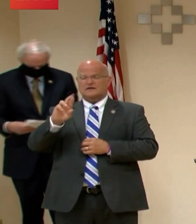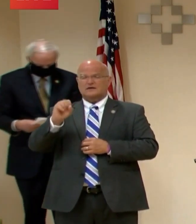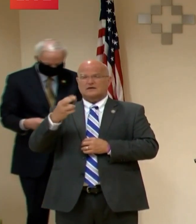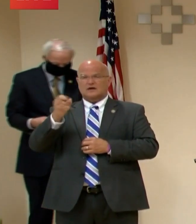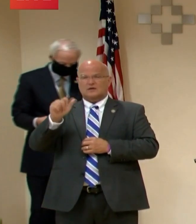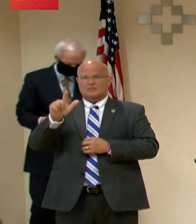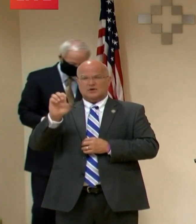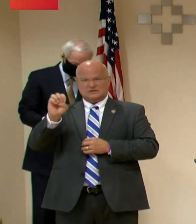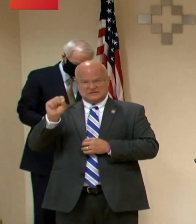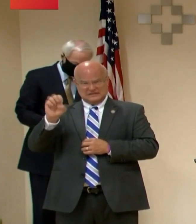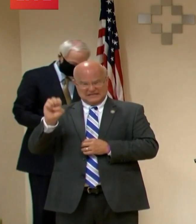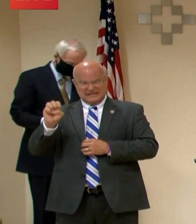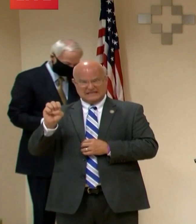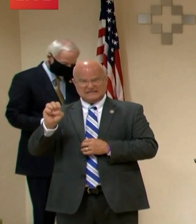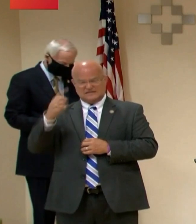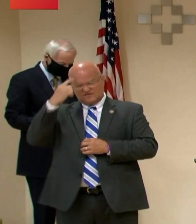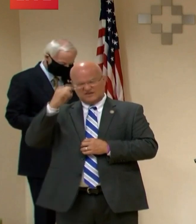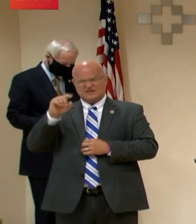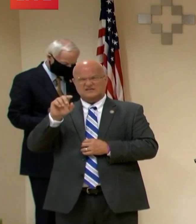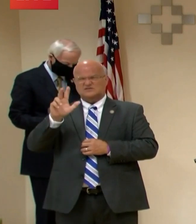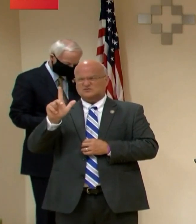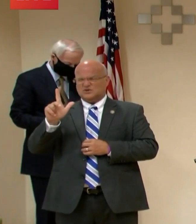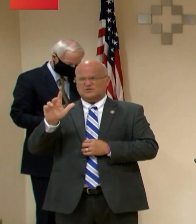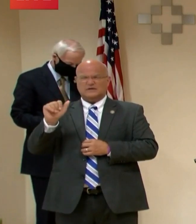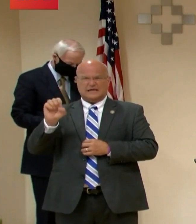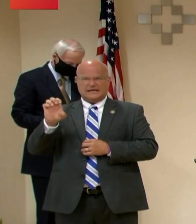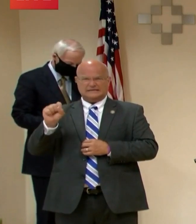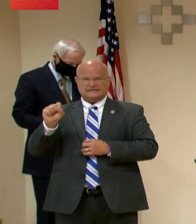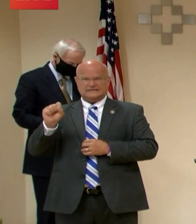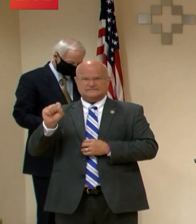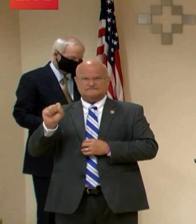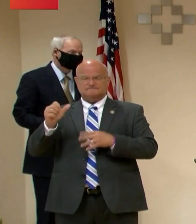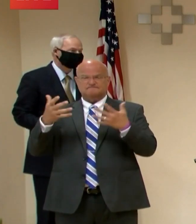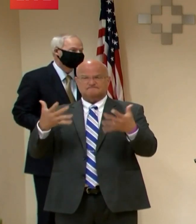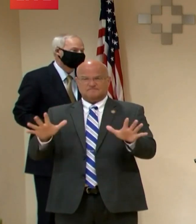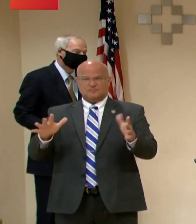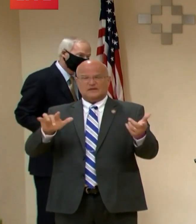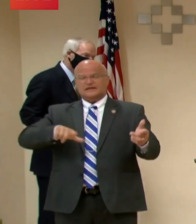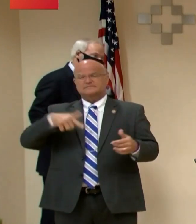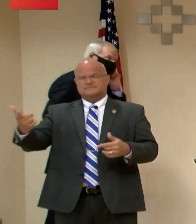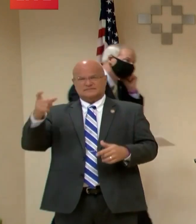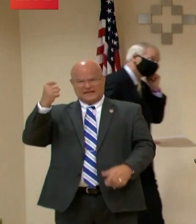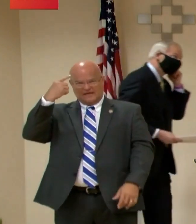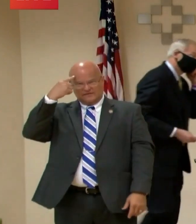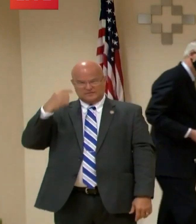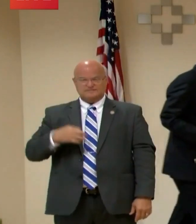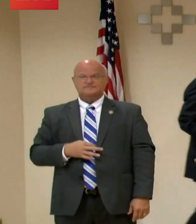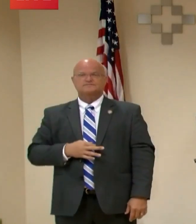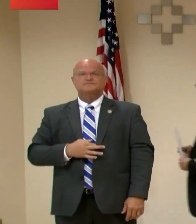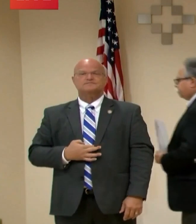population, for a number of 23 cases. So I'll end it there and turn it back over to the Governor.